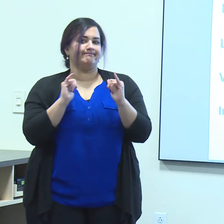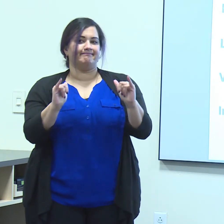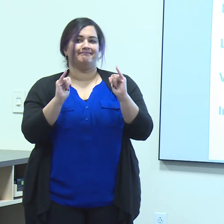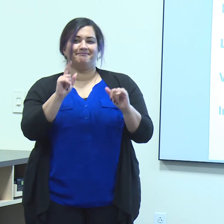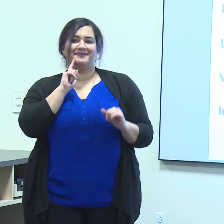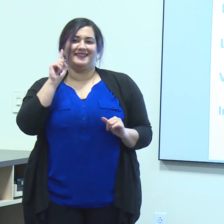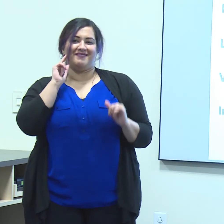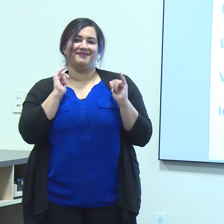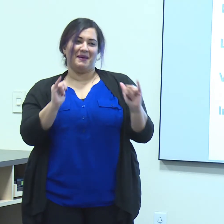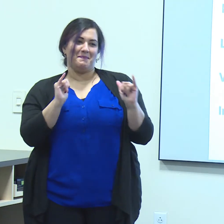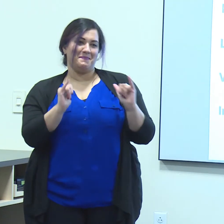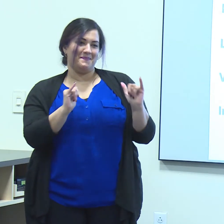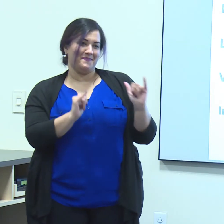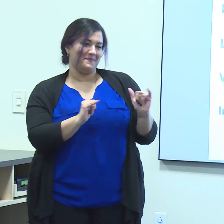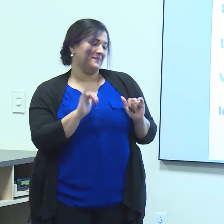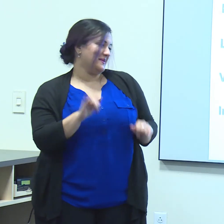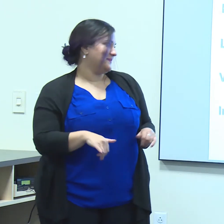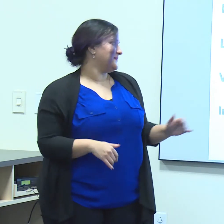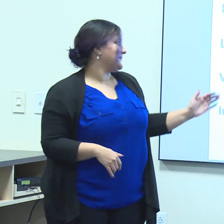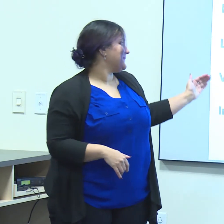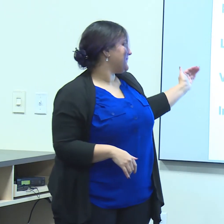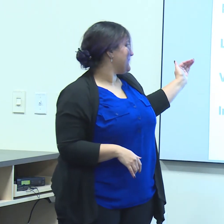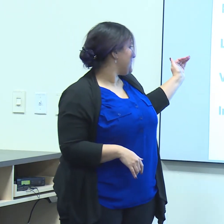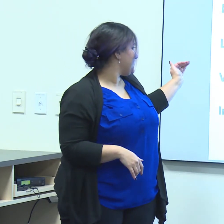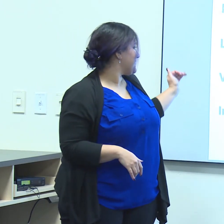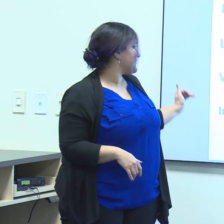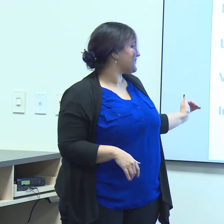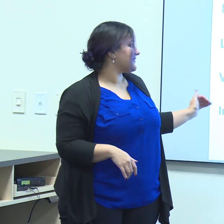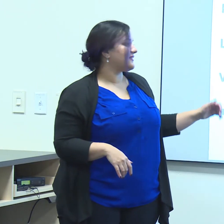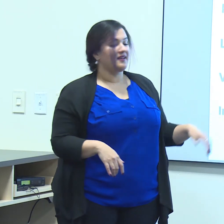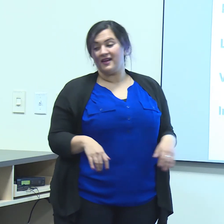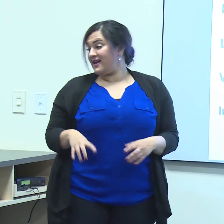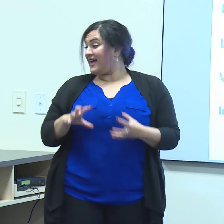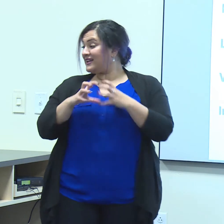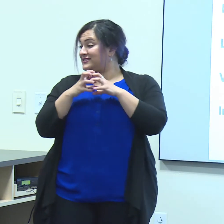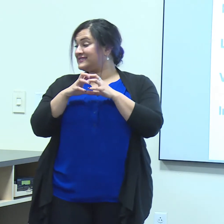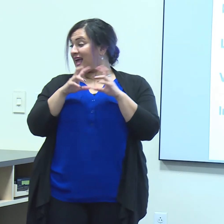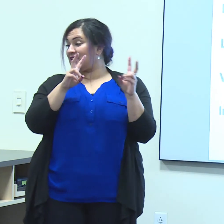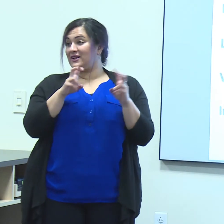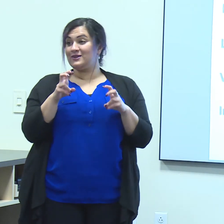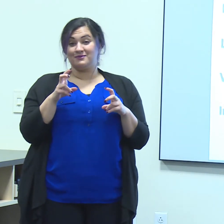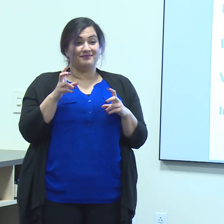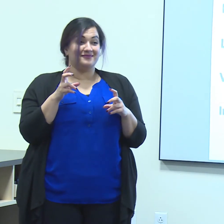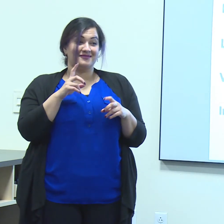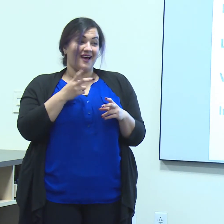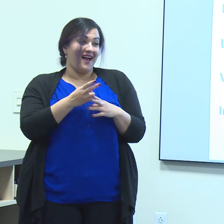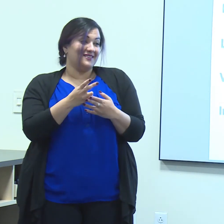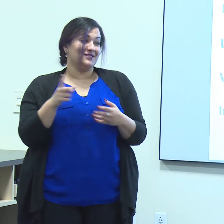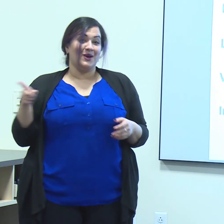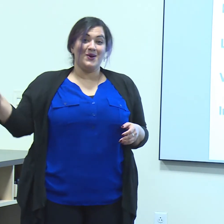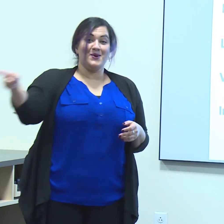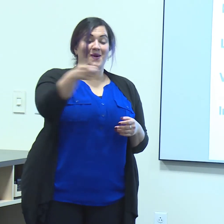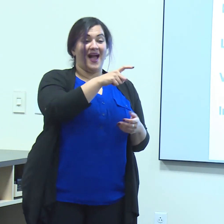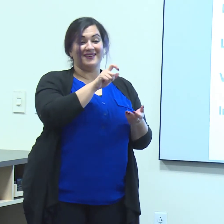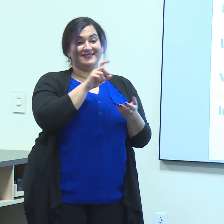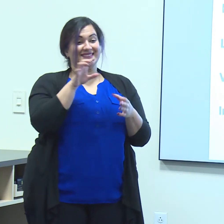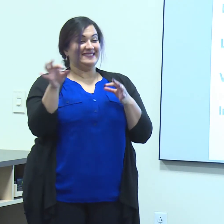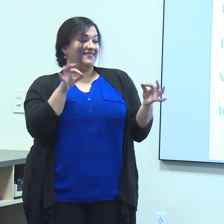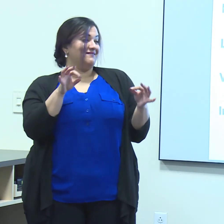It's incredibly valuable to have a mentor that is very similar or same as you. And then, of course, intersectionality issues.